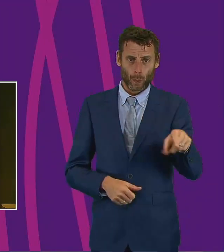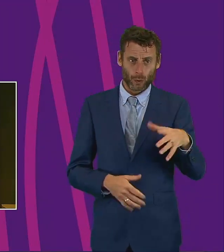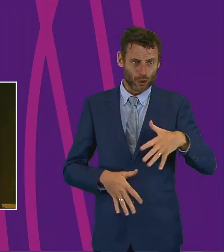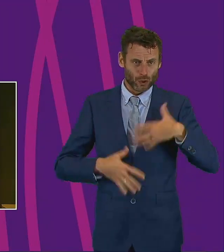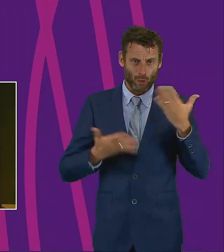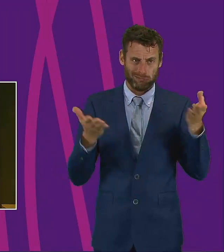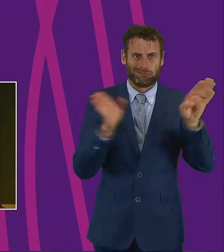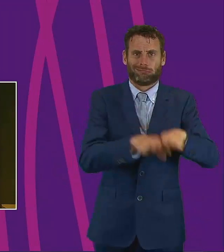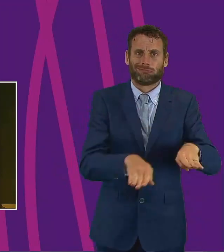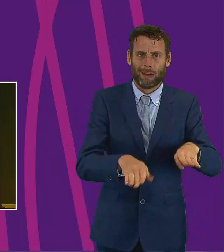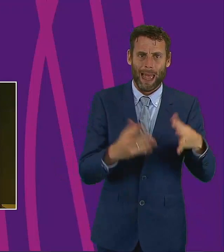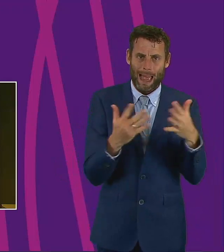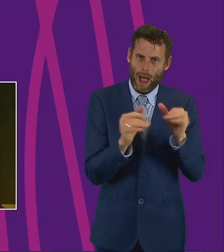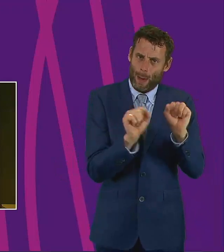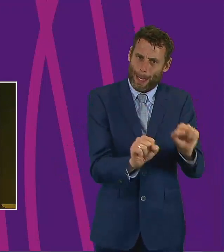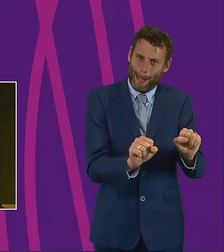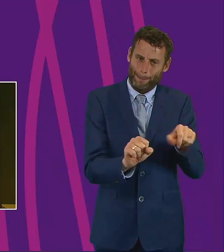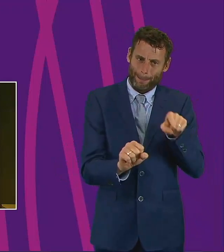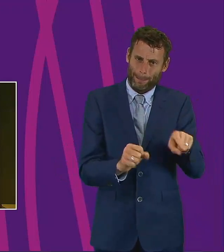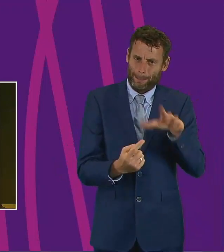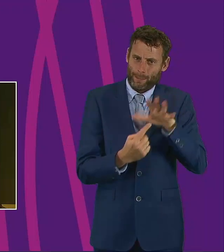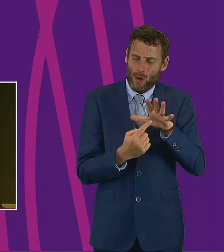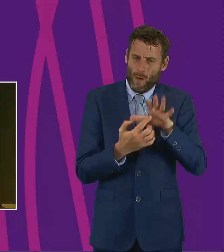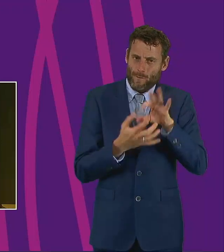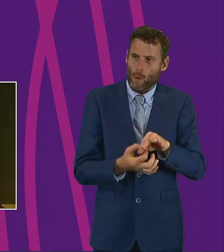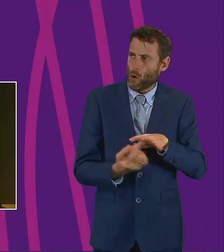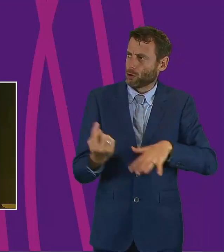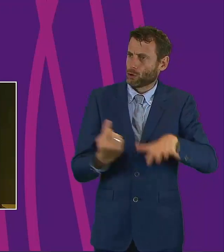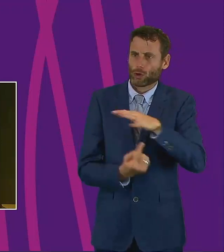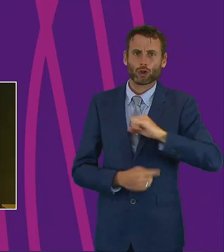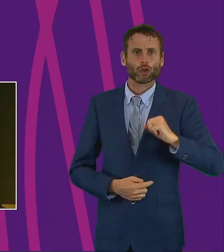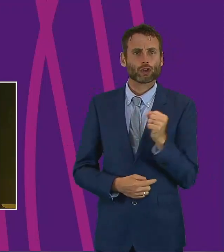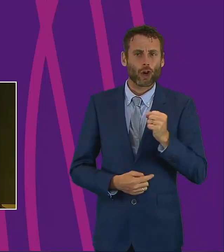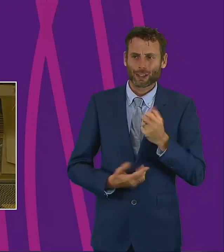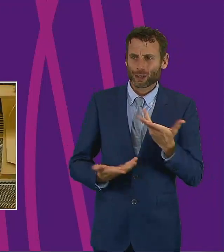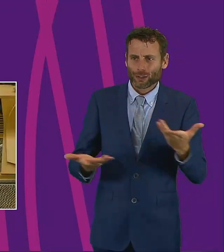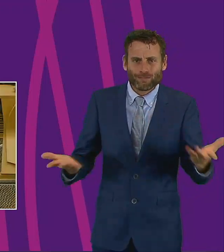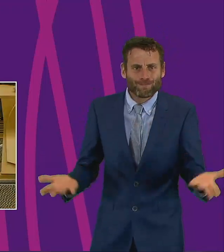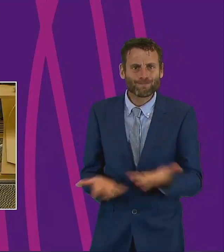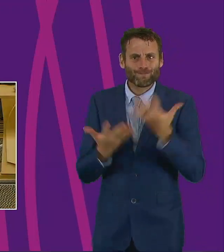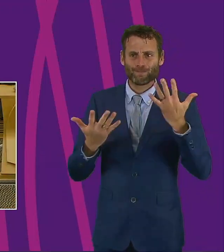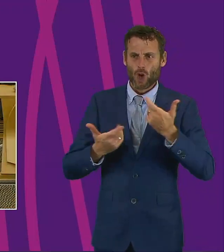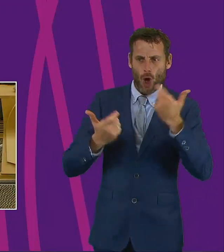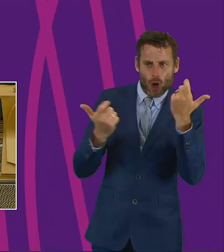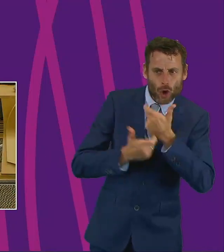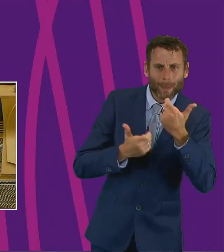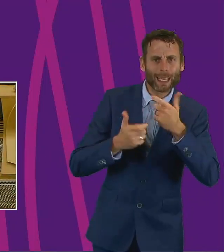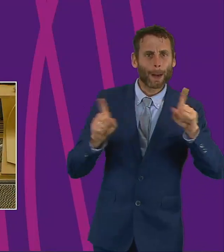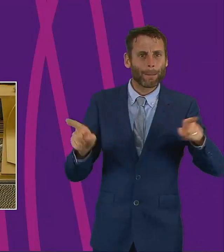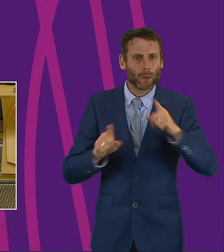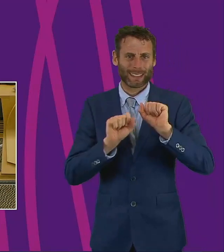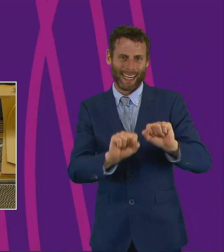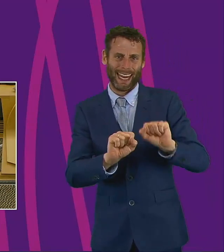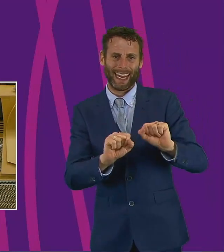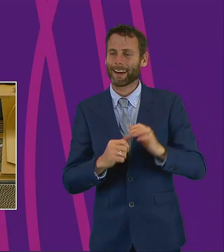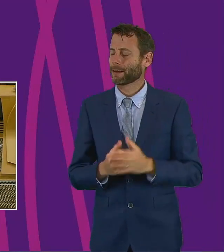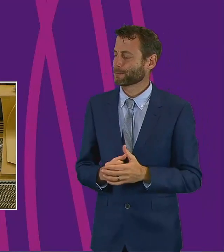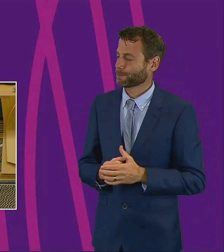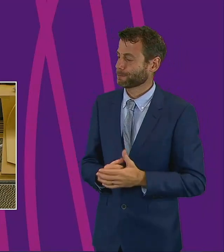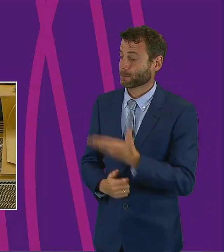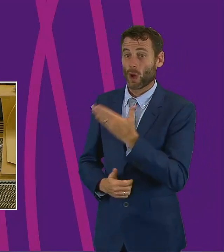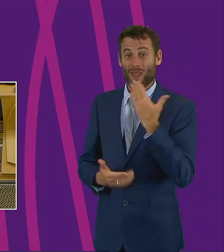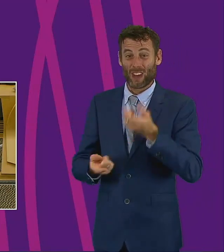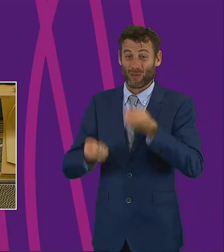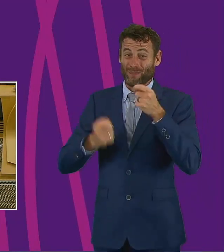of Scotland's vibrant music and comedy centre? First Minister. Well, can I thank Sandra White for raising the issue? It